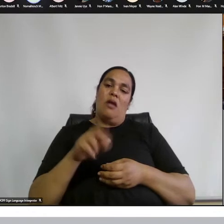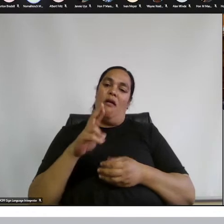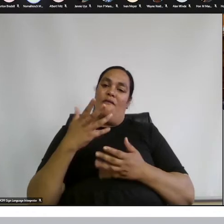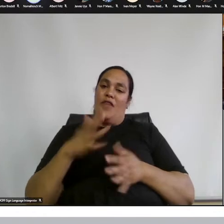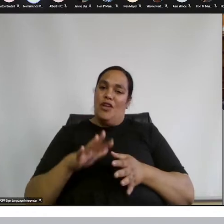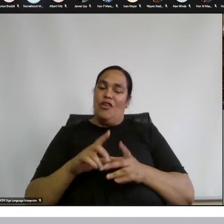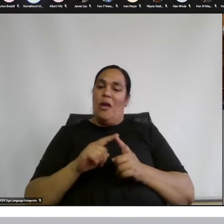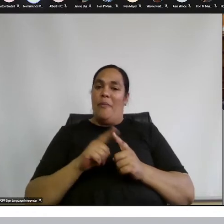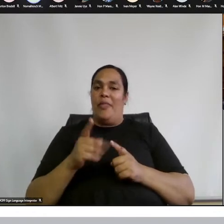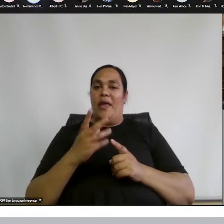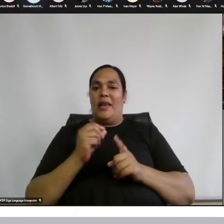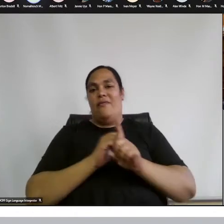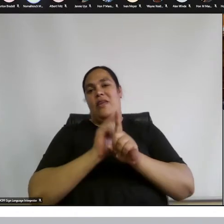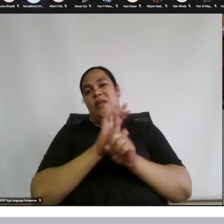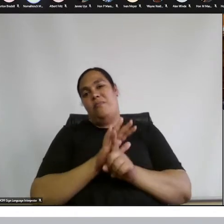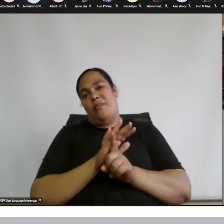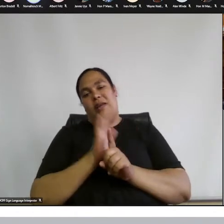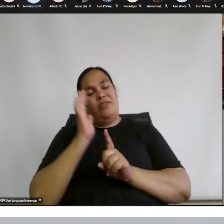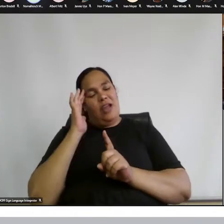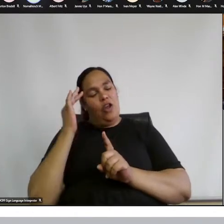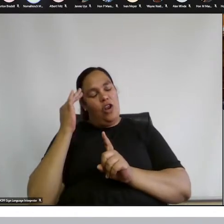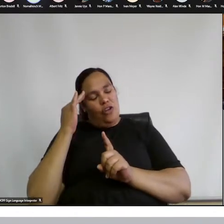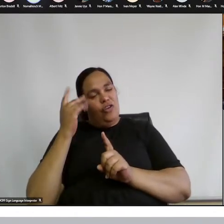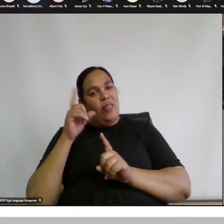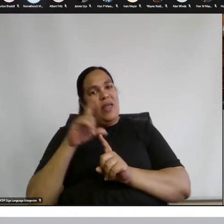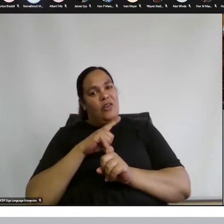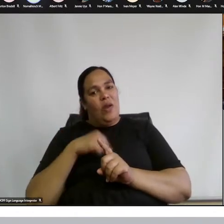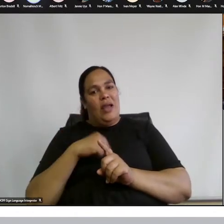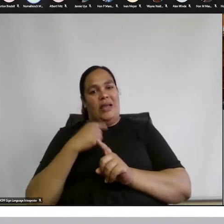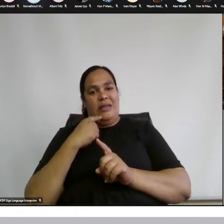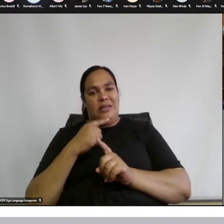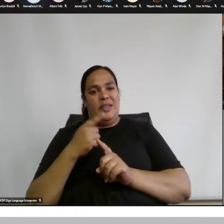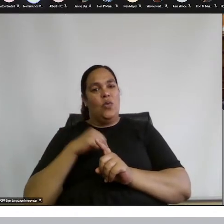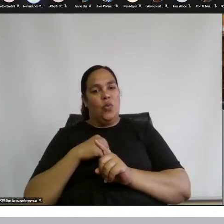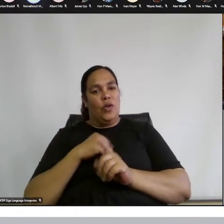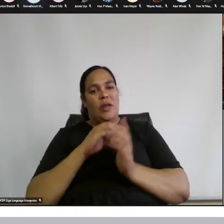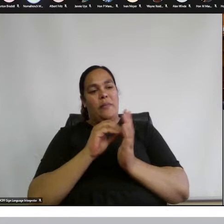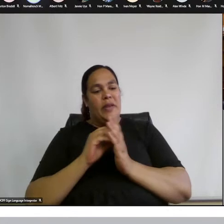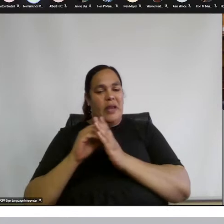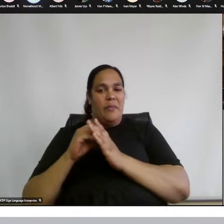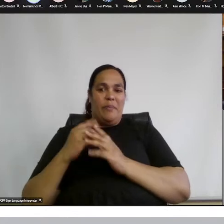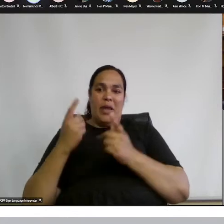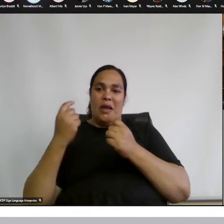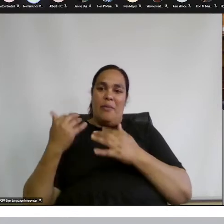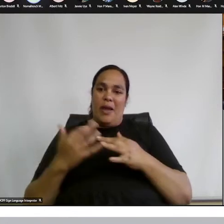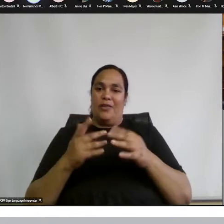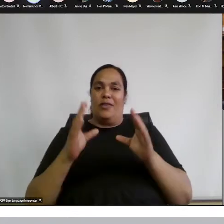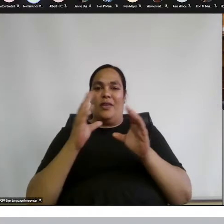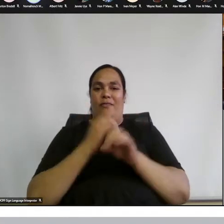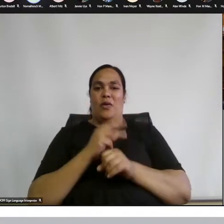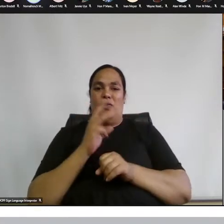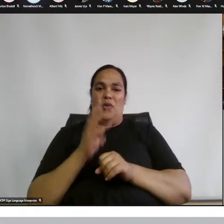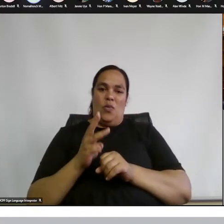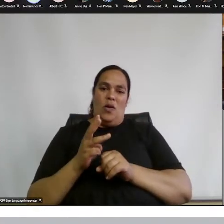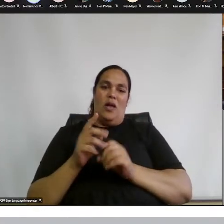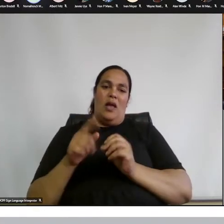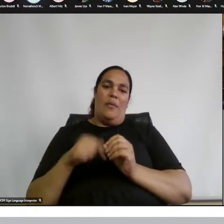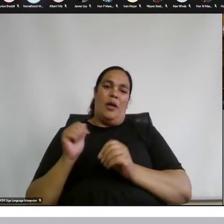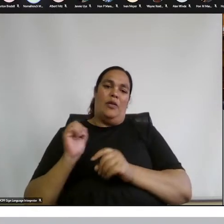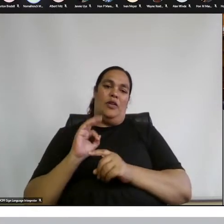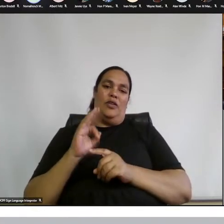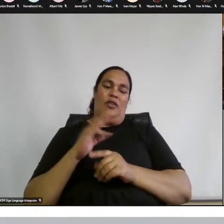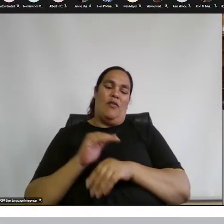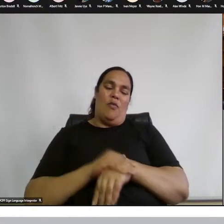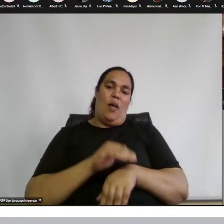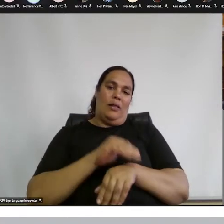does have an impact psychologically. That's why I mentioned that we are bringing a budget that will be focusing on the staff